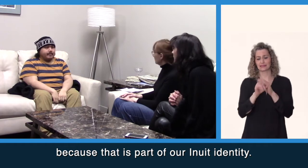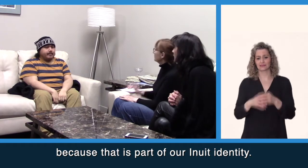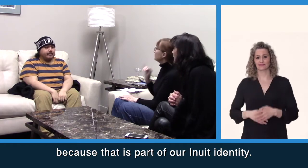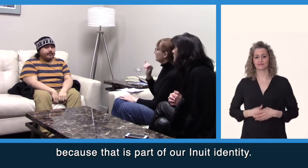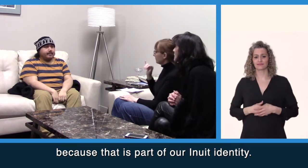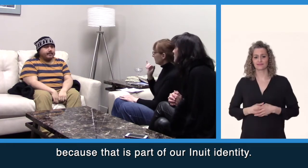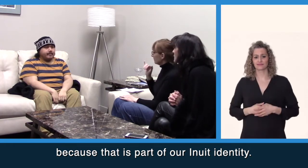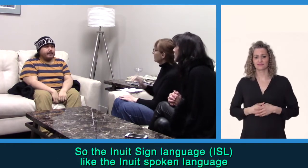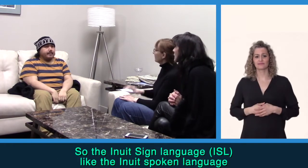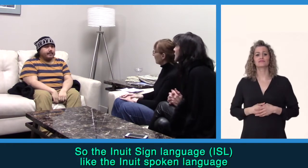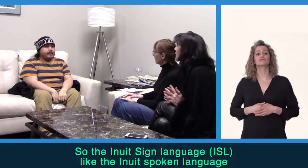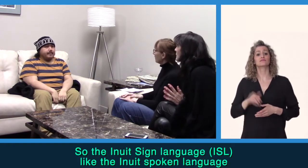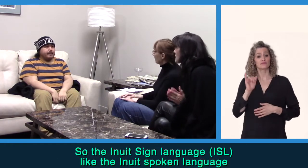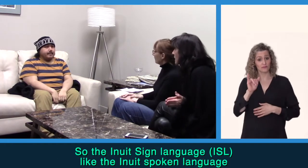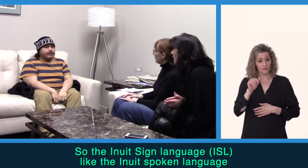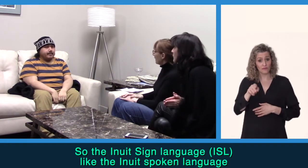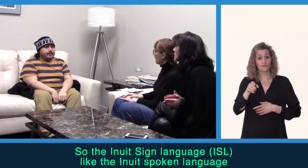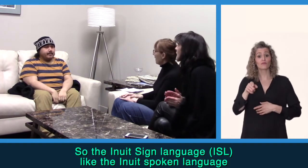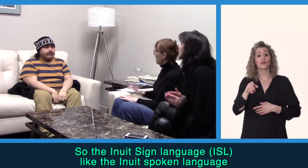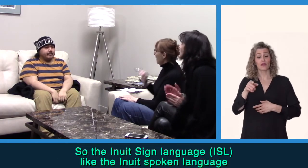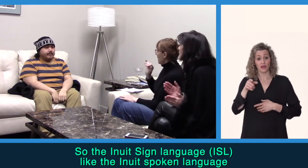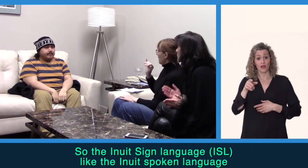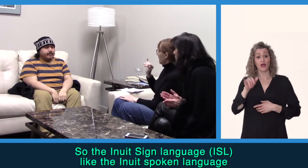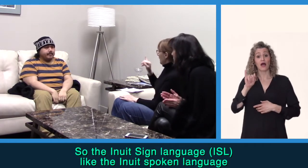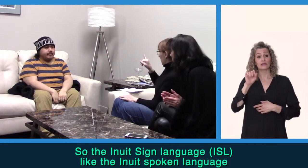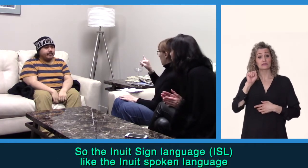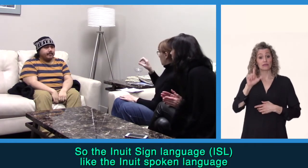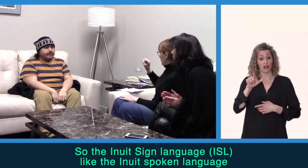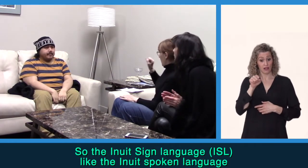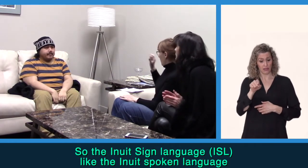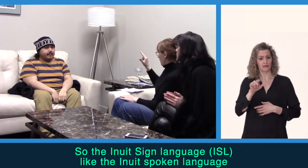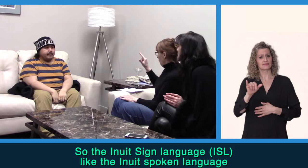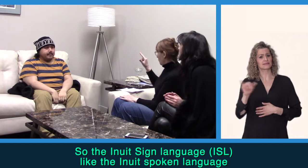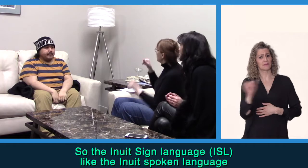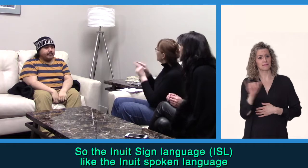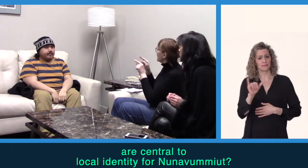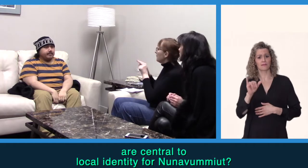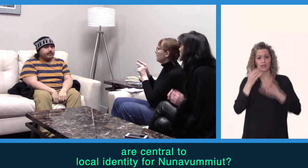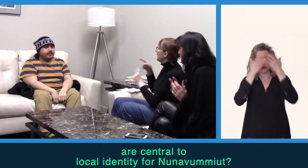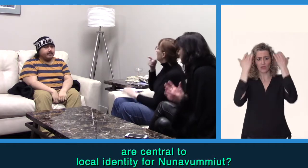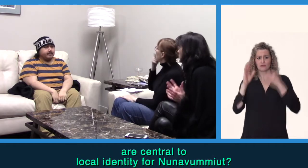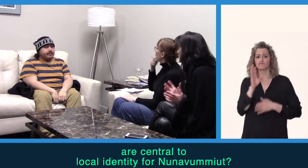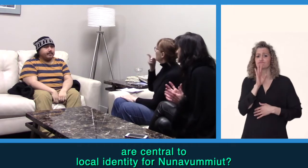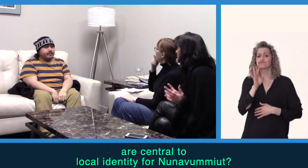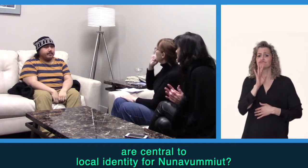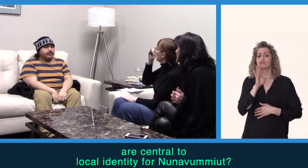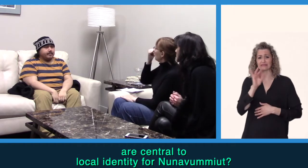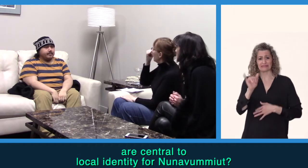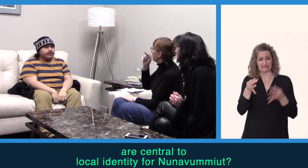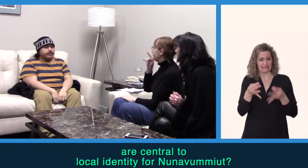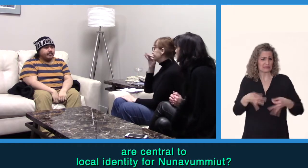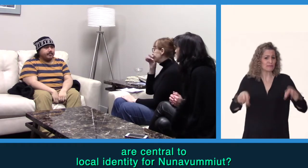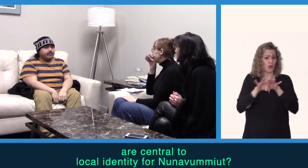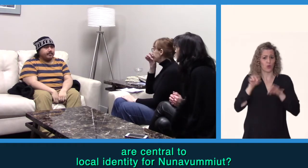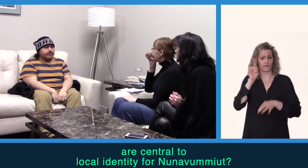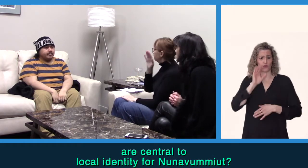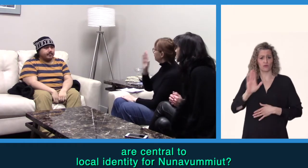So the Inuit Sign Language, like the Inuit spoken language, are central to